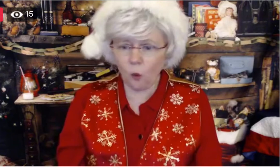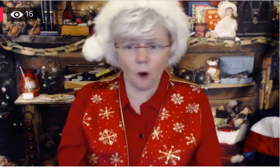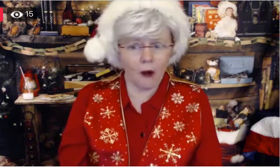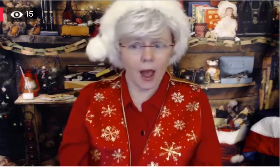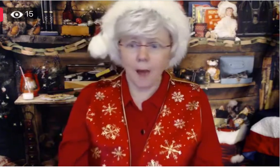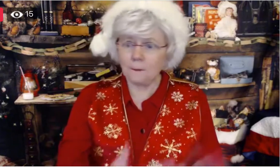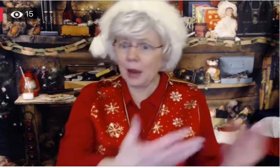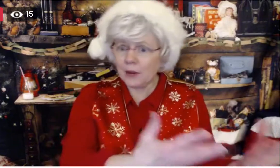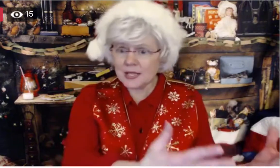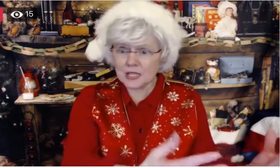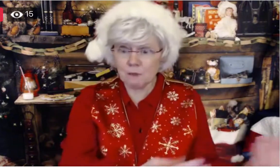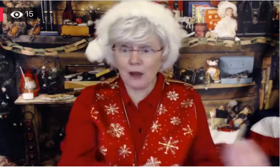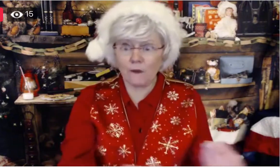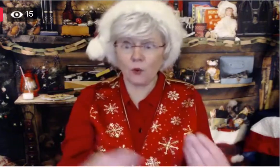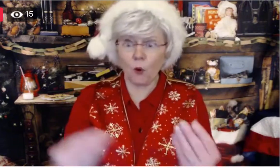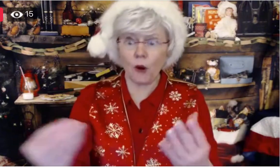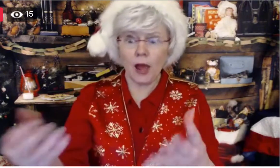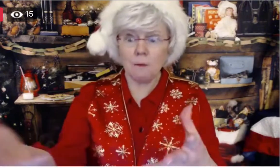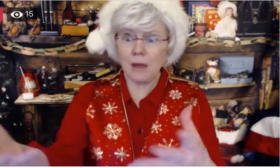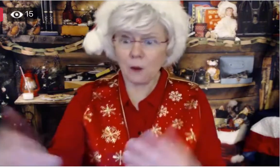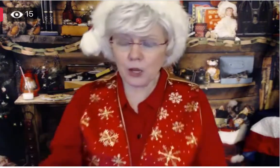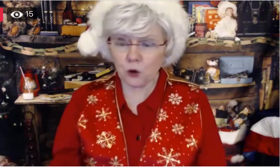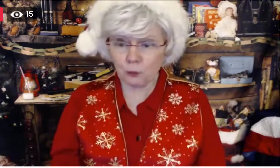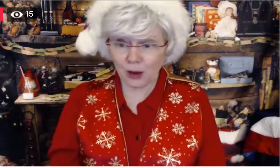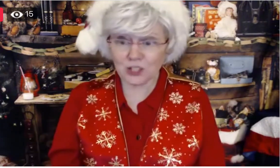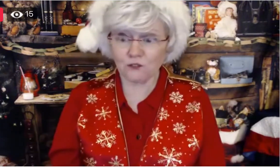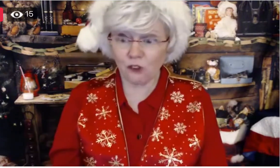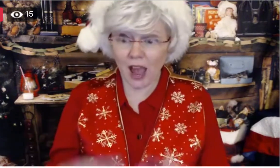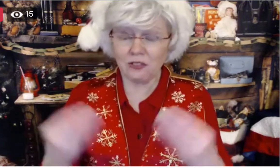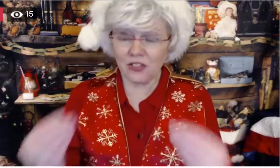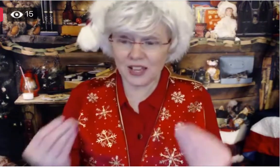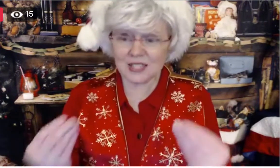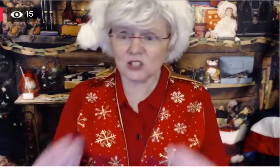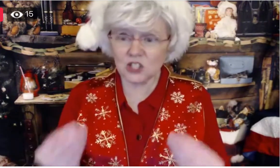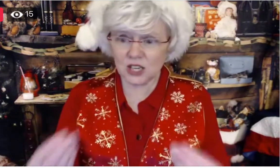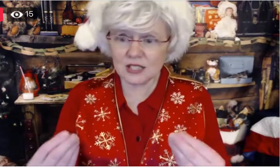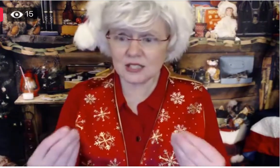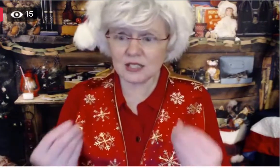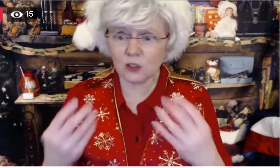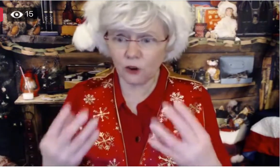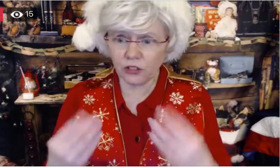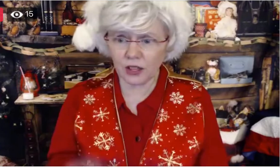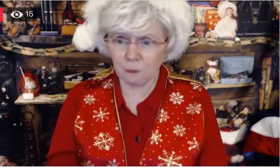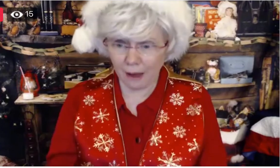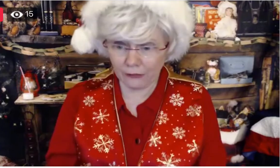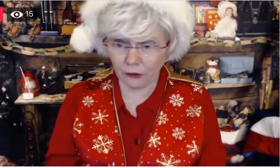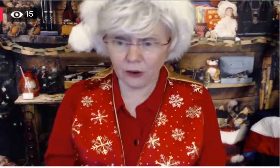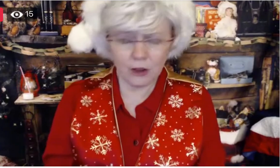for Mary Smith or Mary, your best friend. This is Jesus's earthly mother,